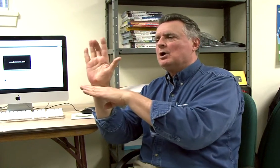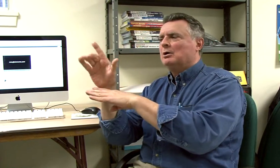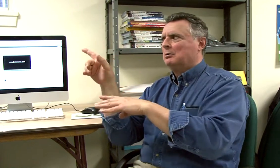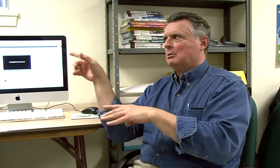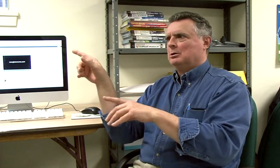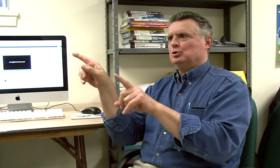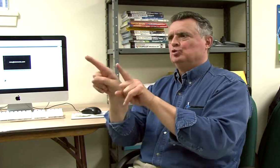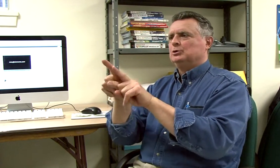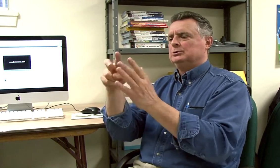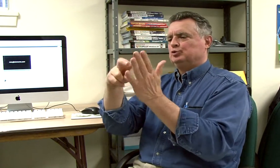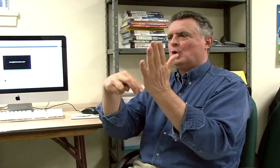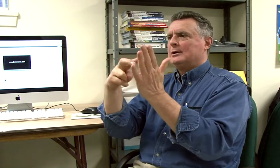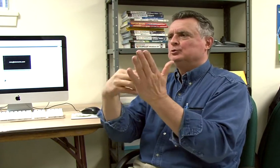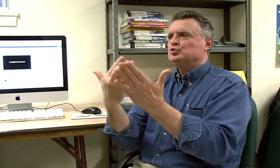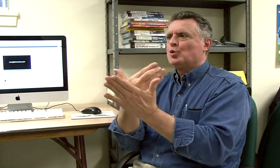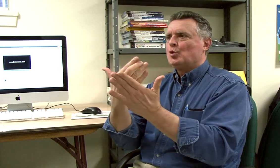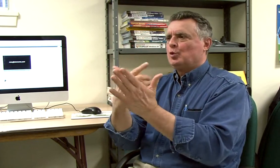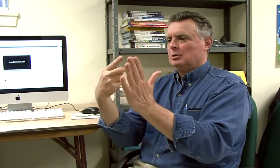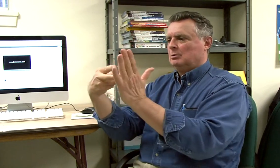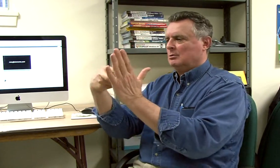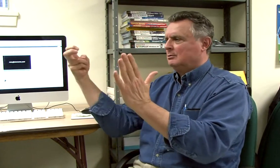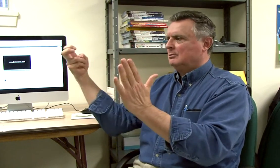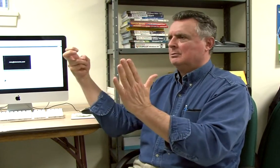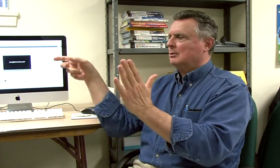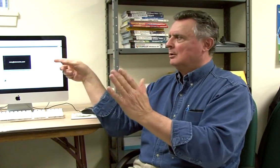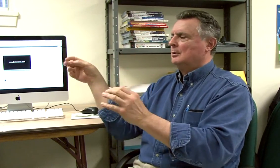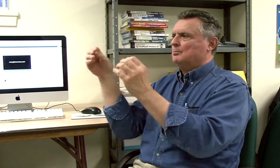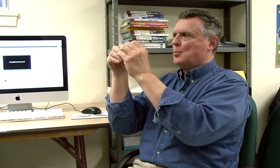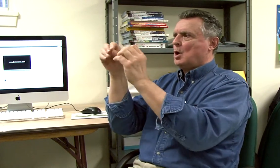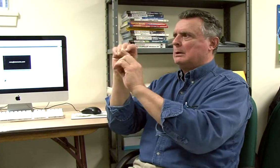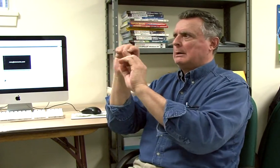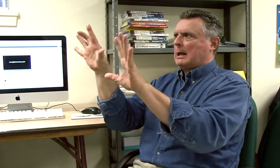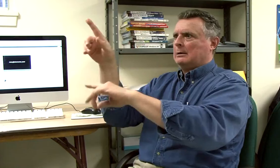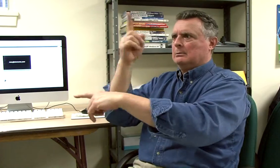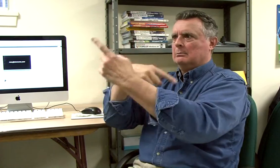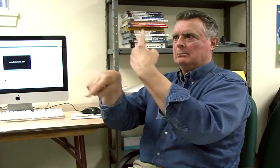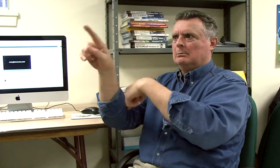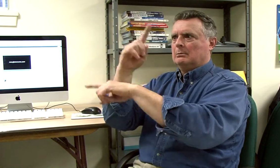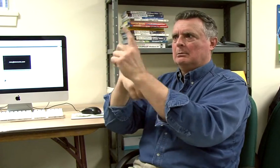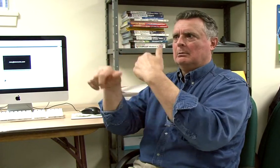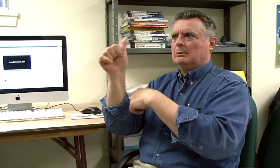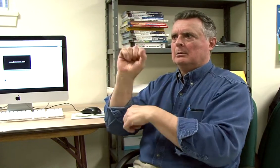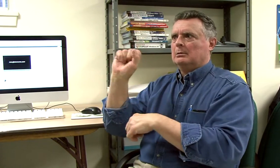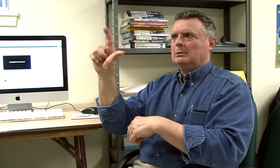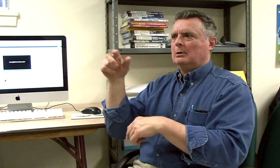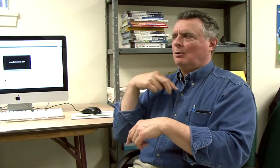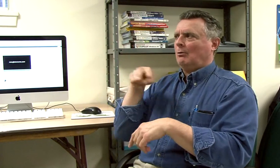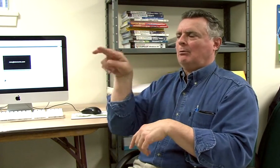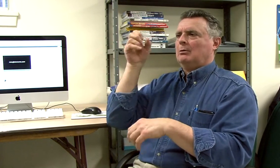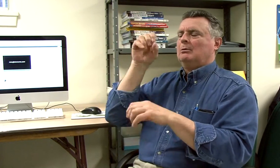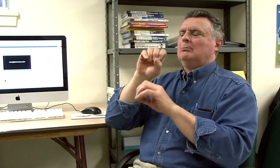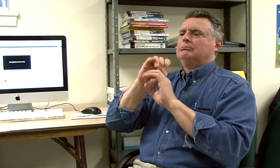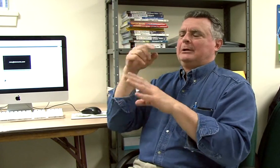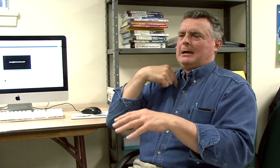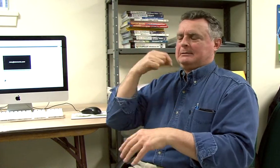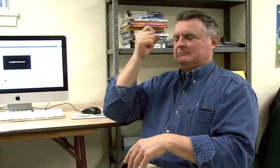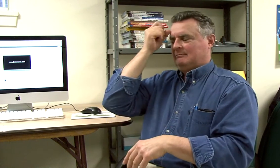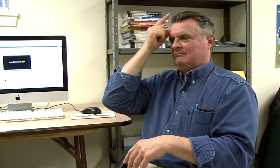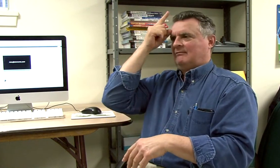me, and I understand better that happens in the world since I do not read well. There are other kinds of information offered in sign language